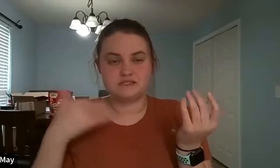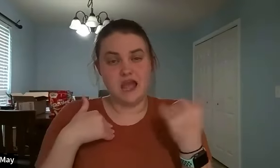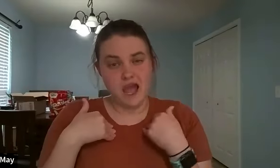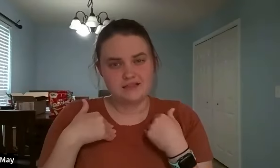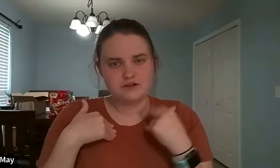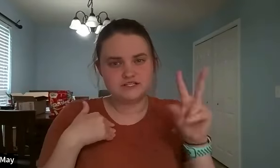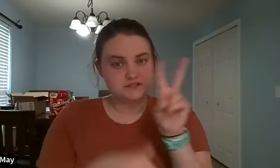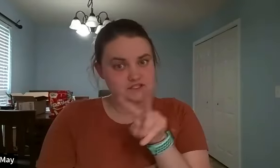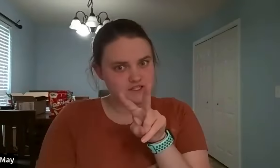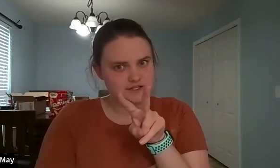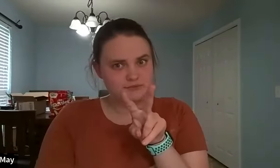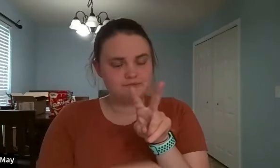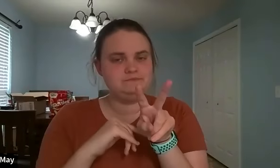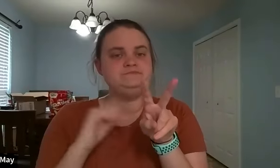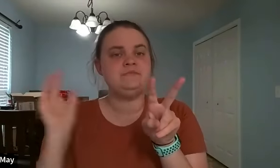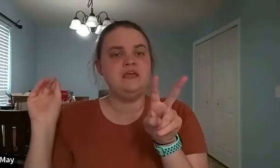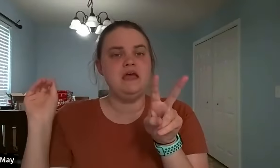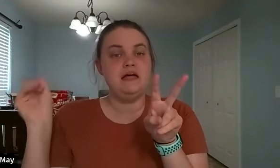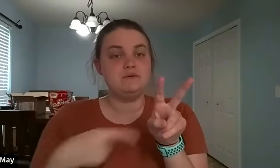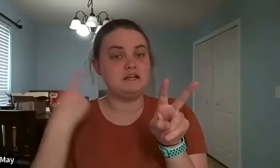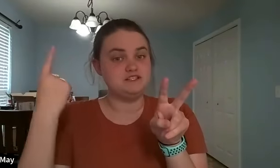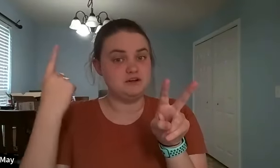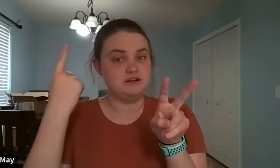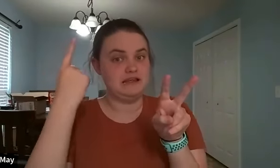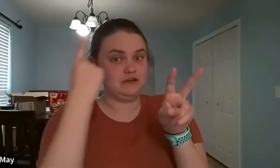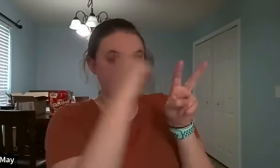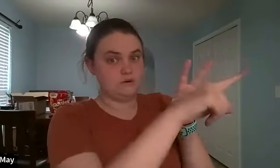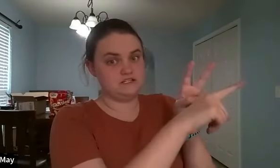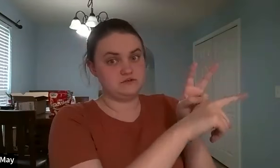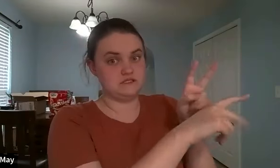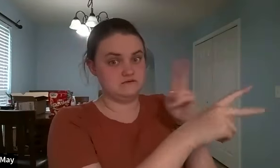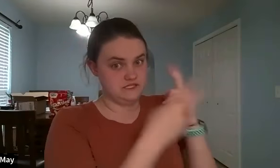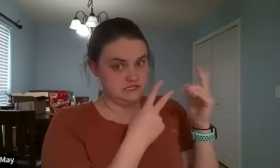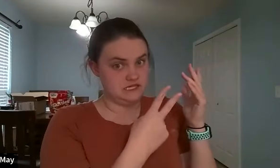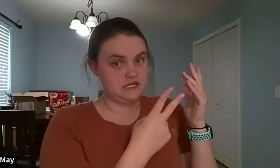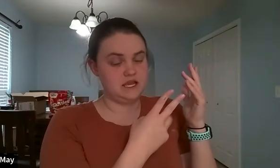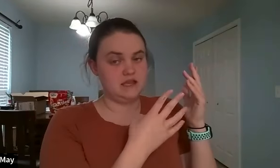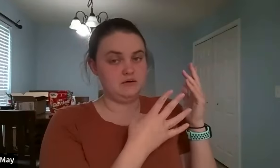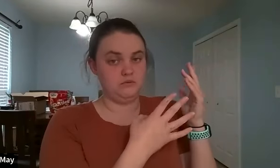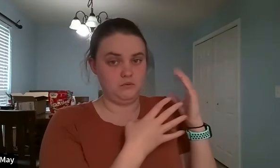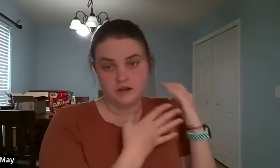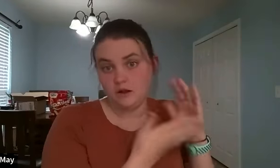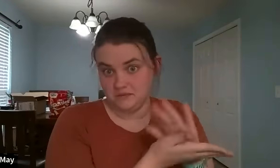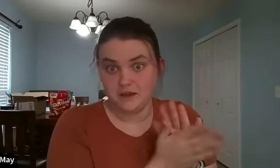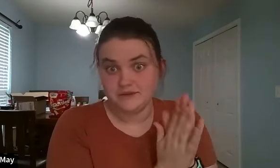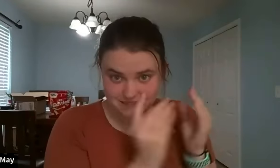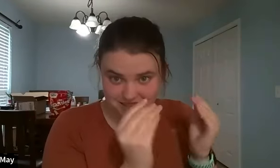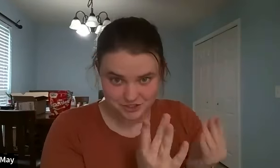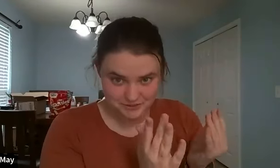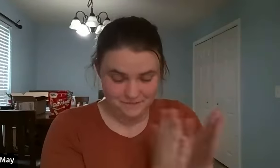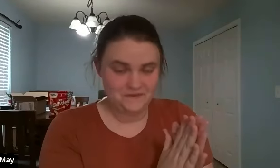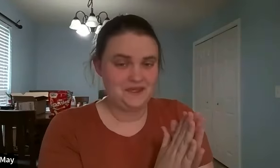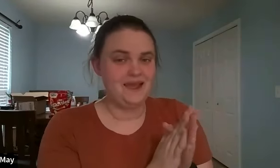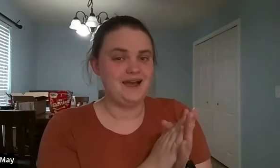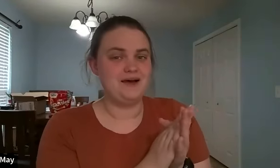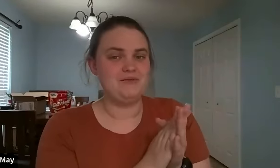like I learned it with the 2 and then when I started like going to schools and visiting and working on becoming a teacher, I